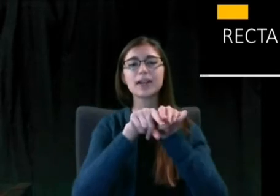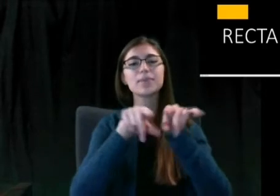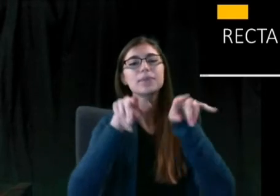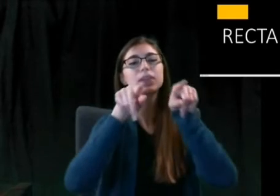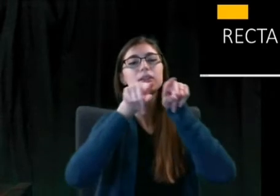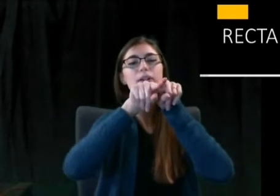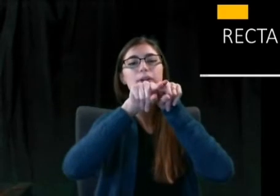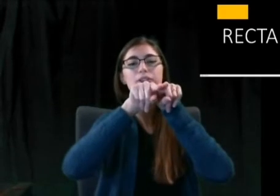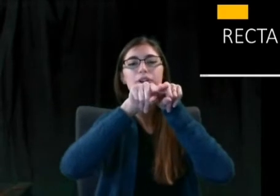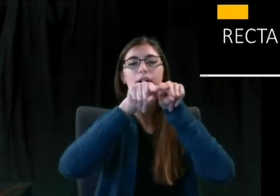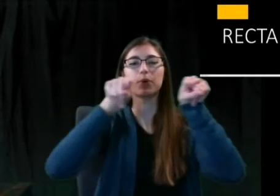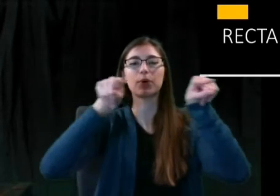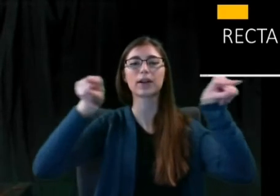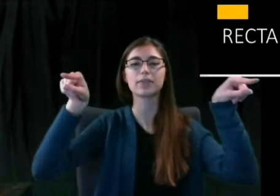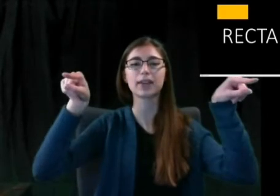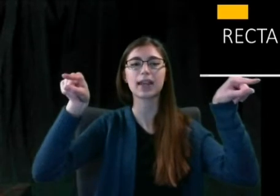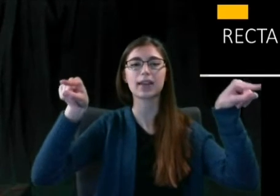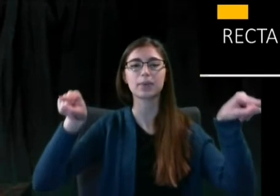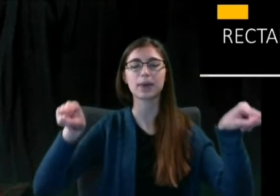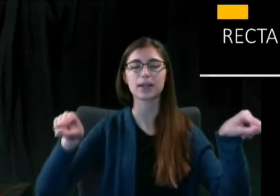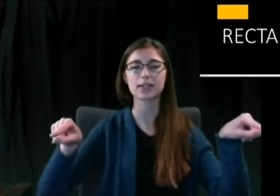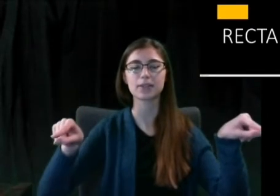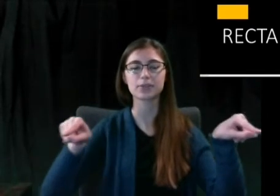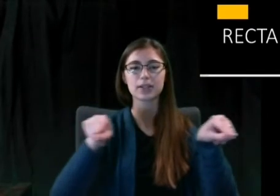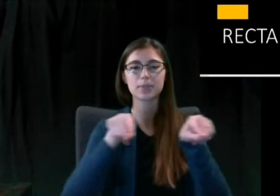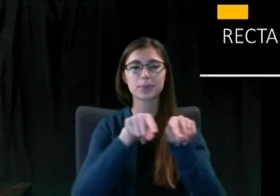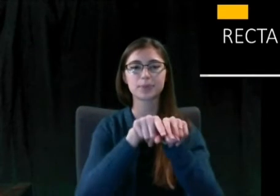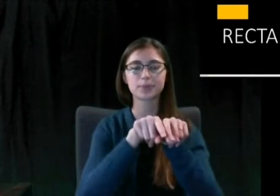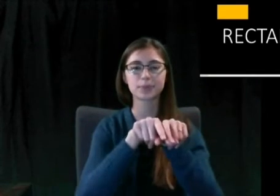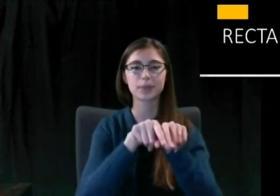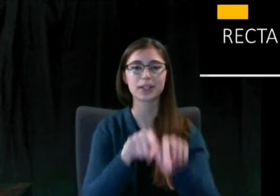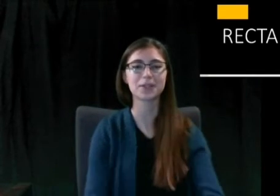you are going to draw more of a rectangle shape. Rectangle.